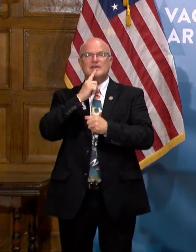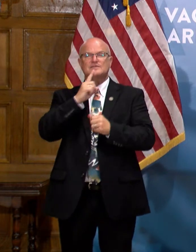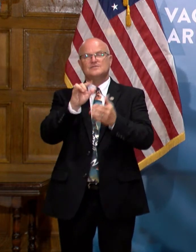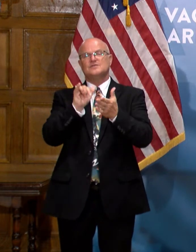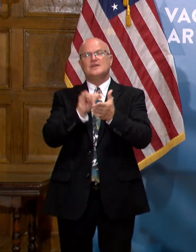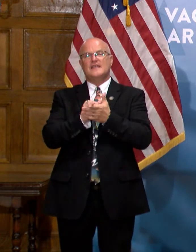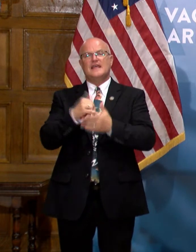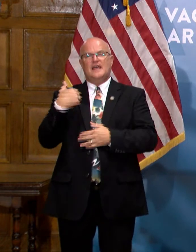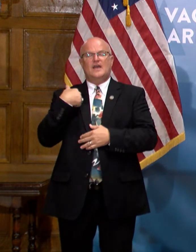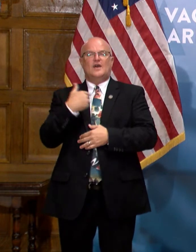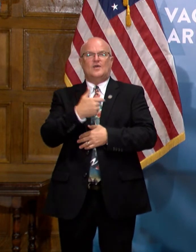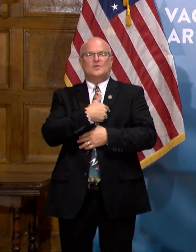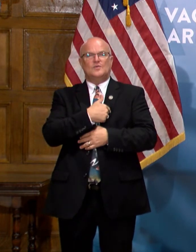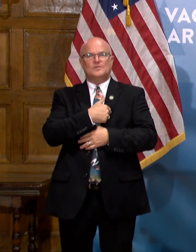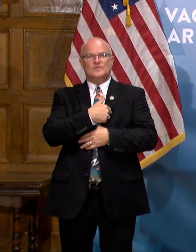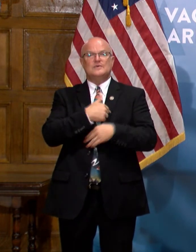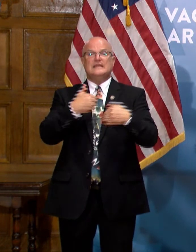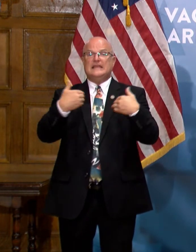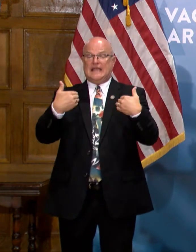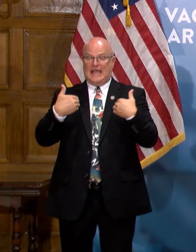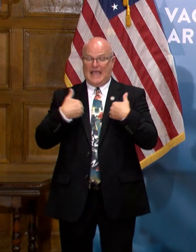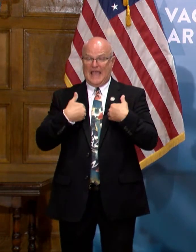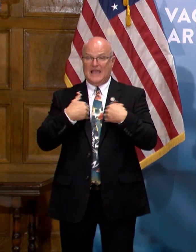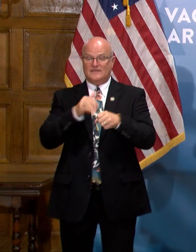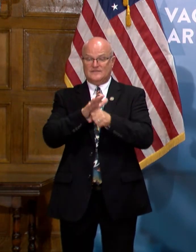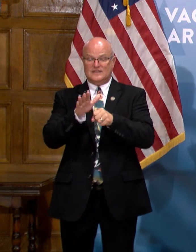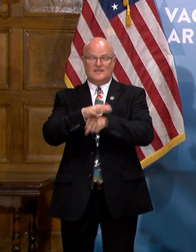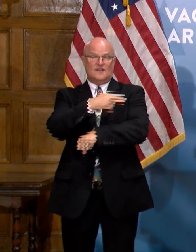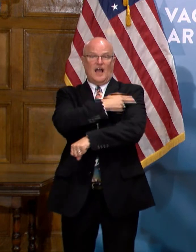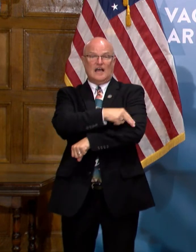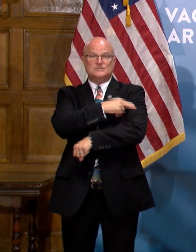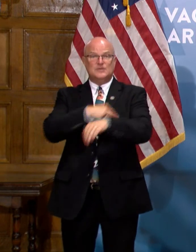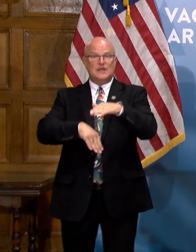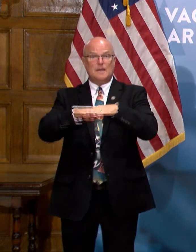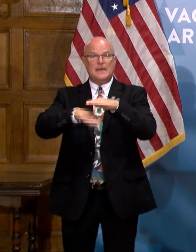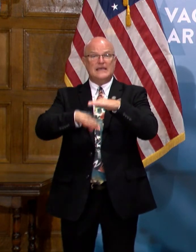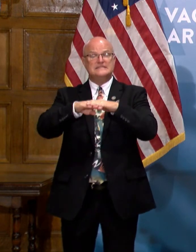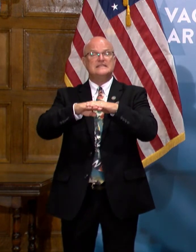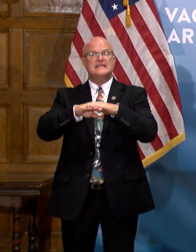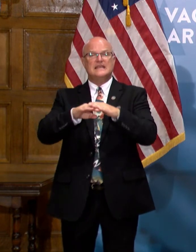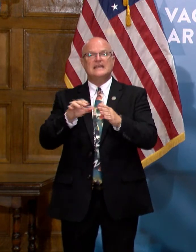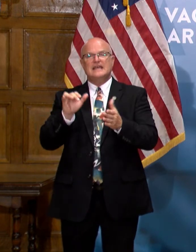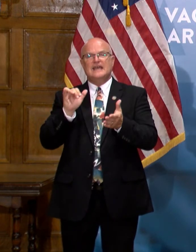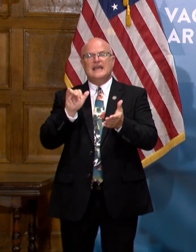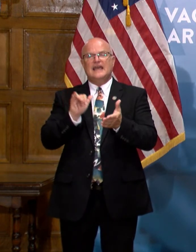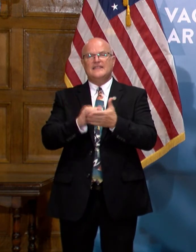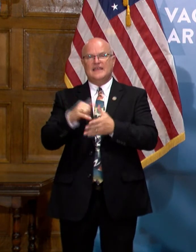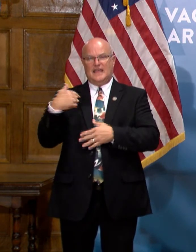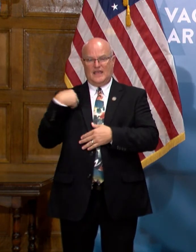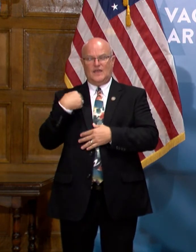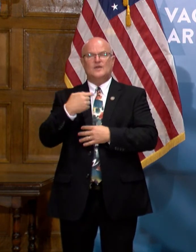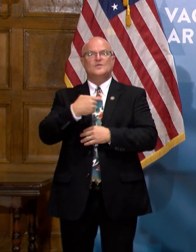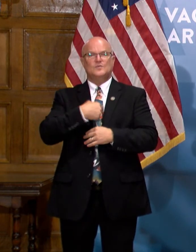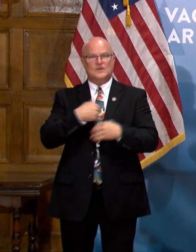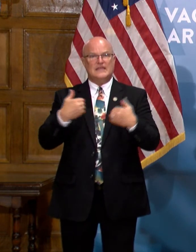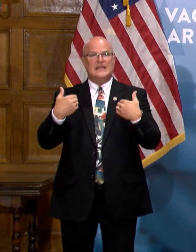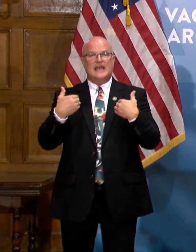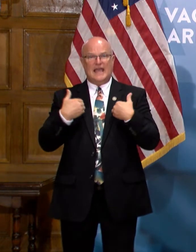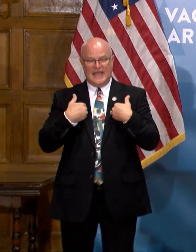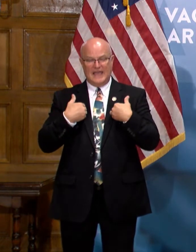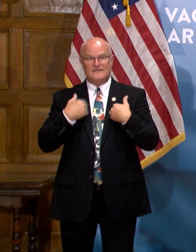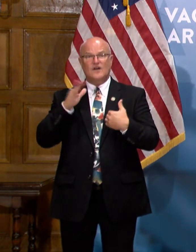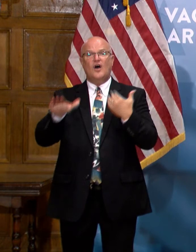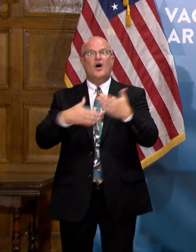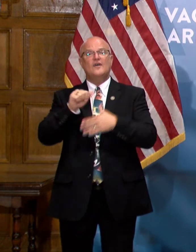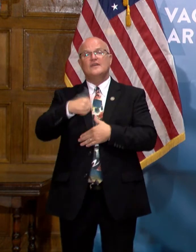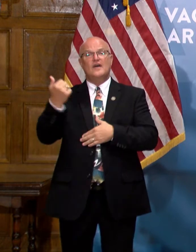sure that we have adequate hospital capacity, that we have